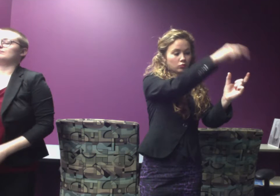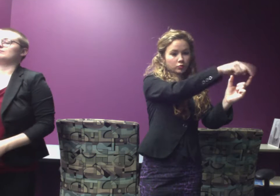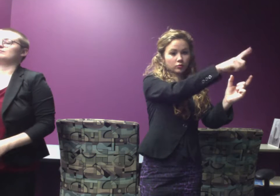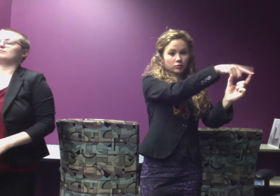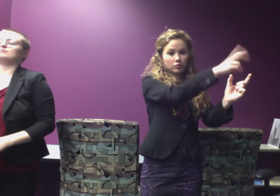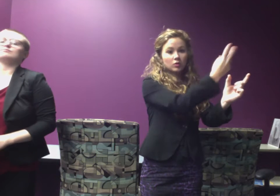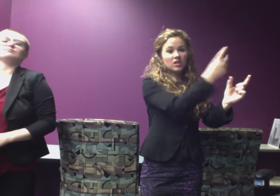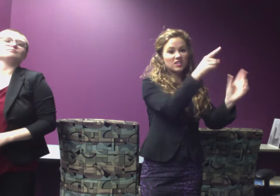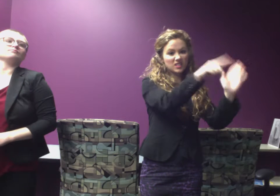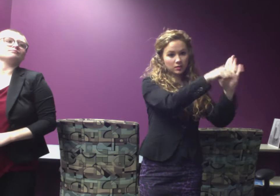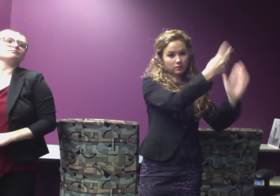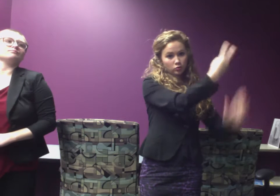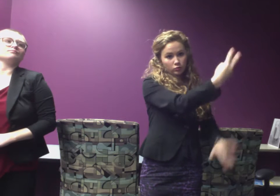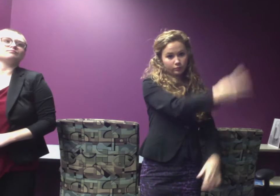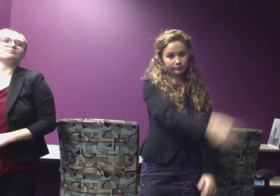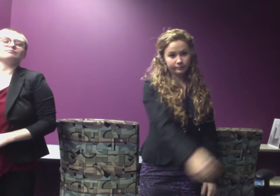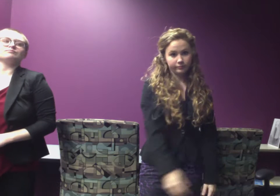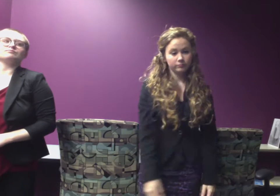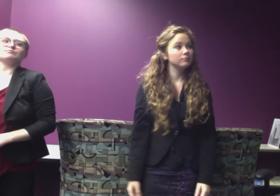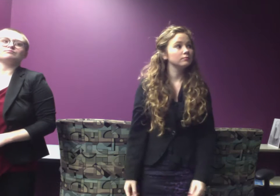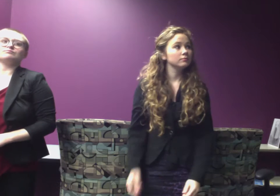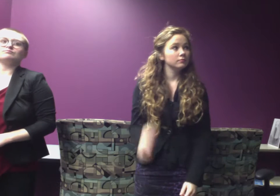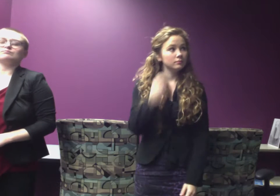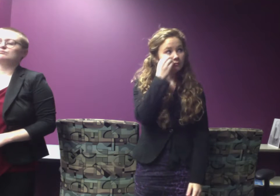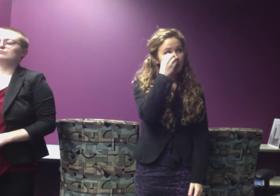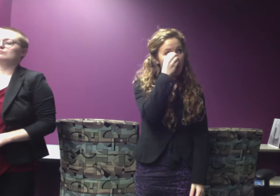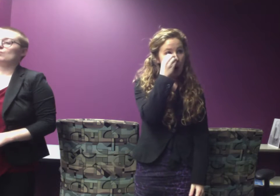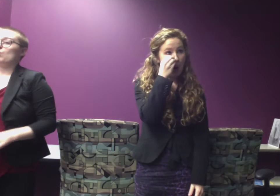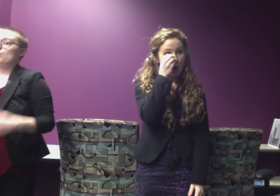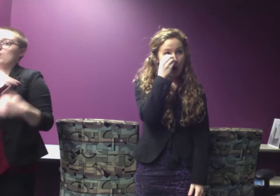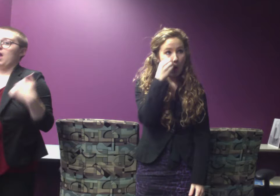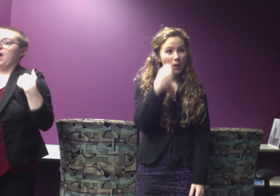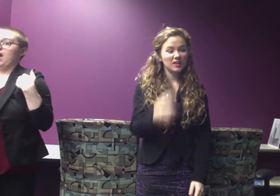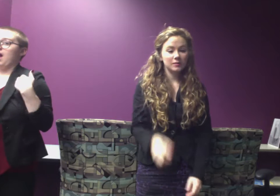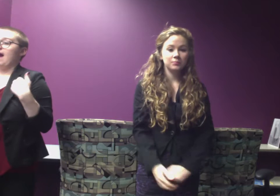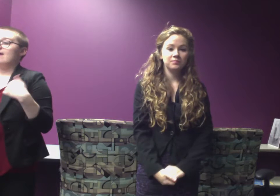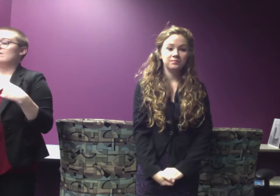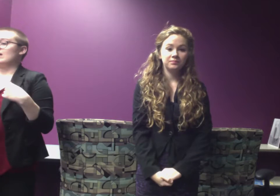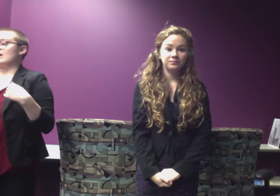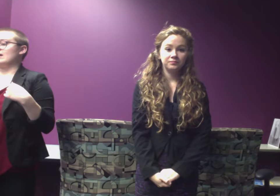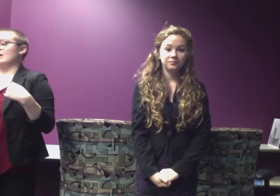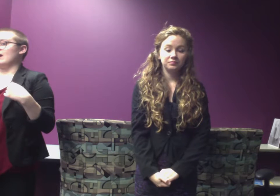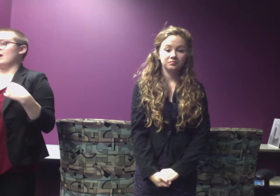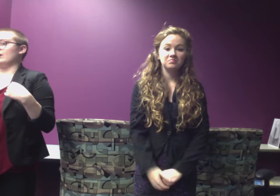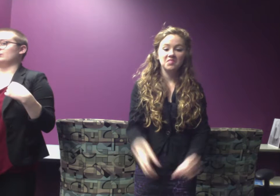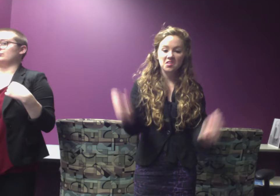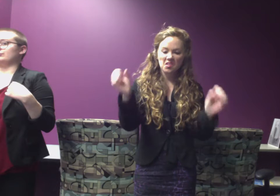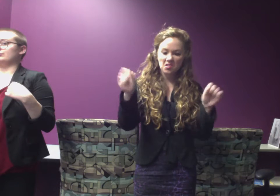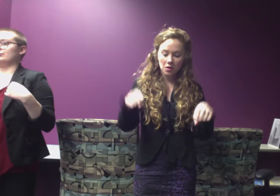So we are able to put the natural numbers on the number line, the whole numbers on the number